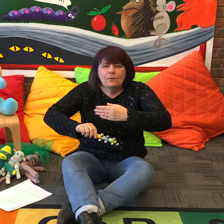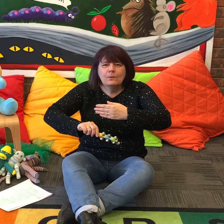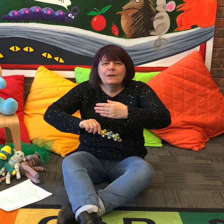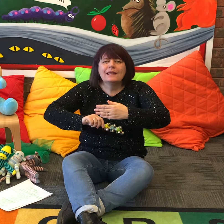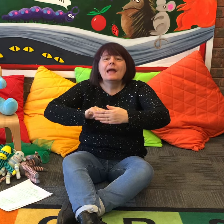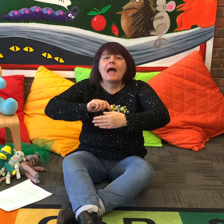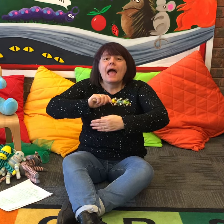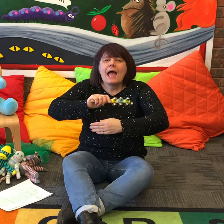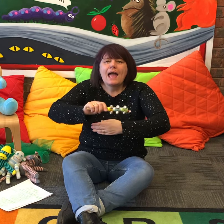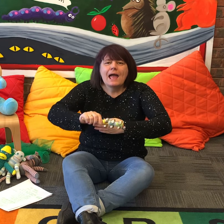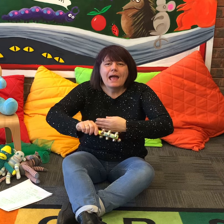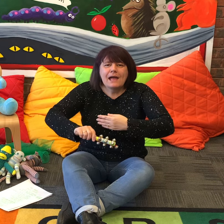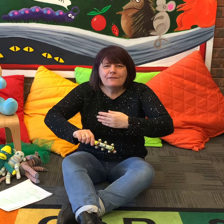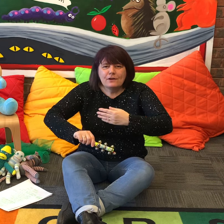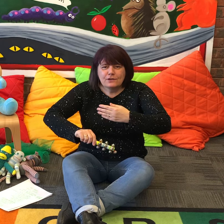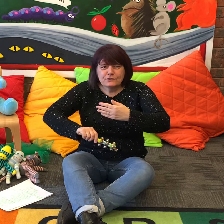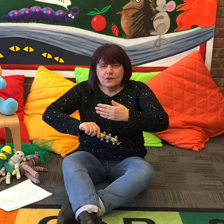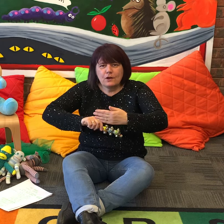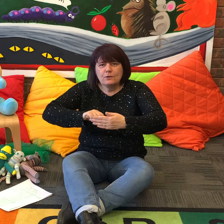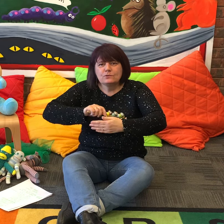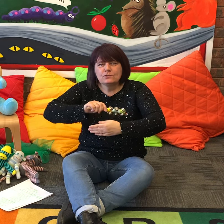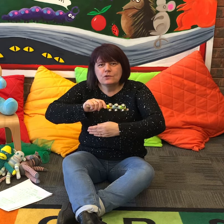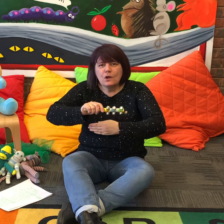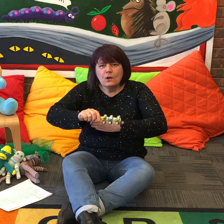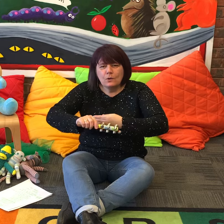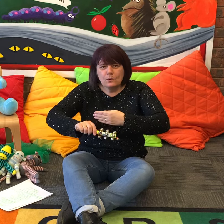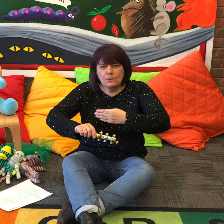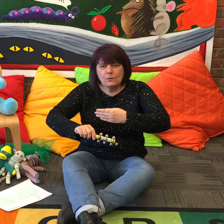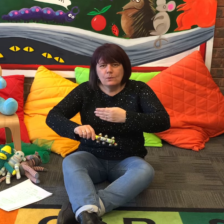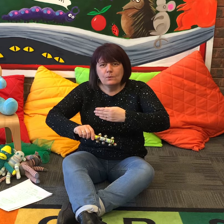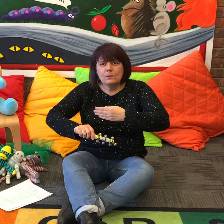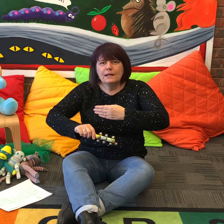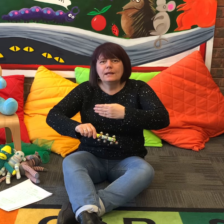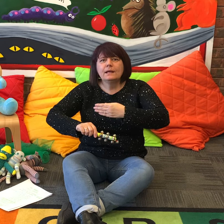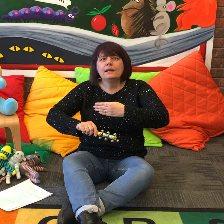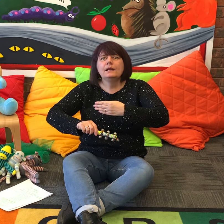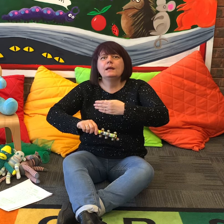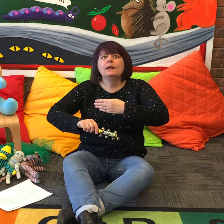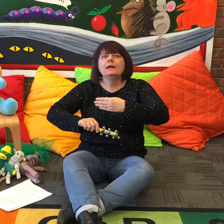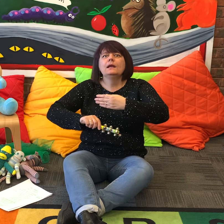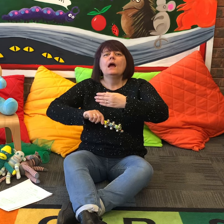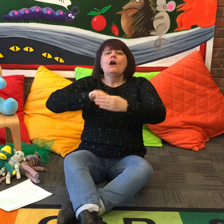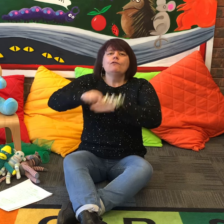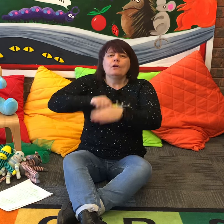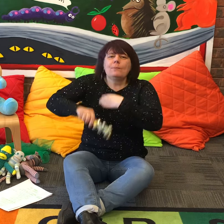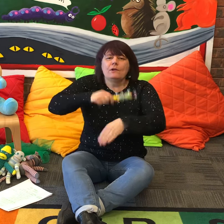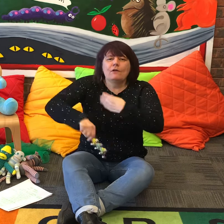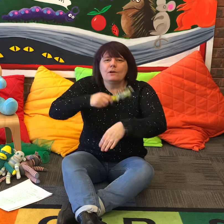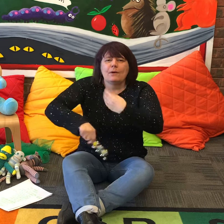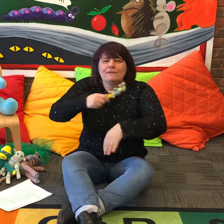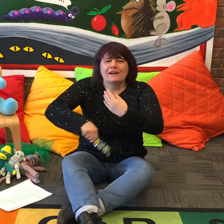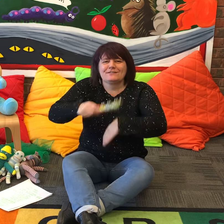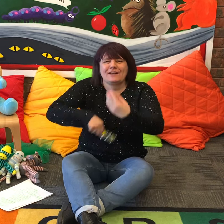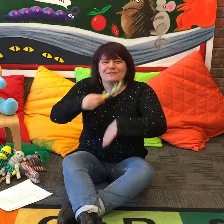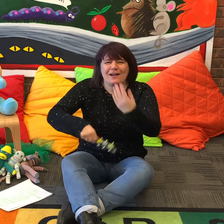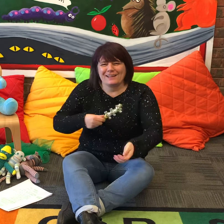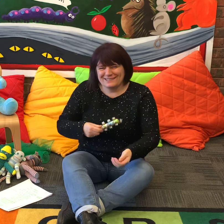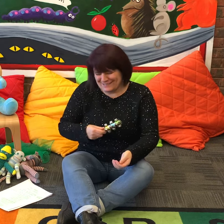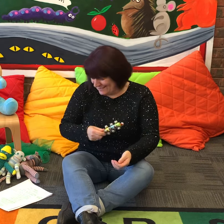Roly-poly, ever so slowly. Roly-poly, roly-poly, fast, fast, fast.